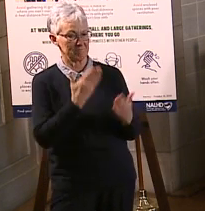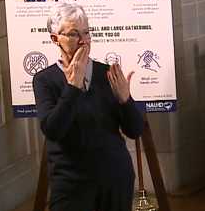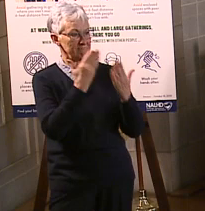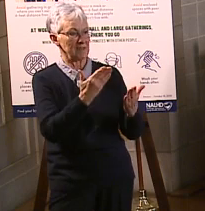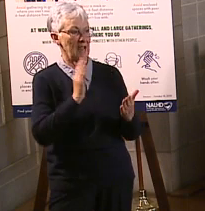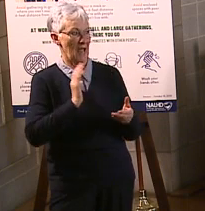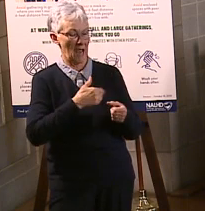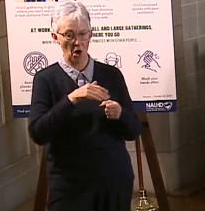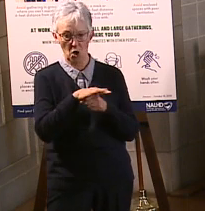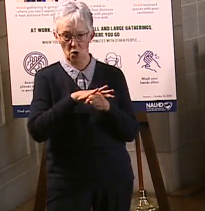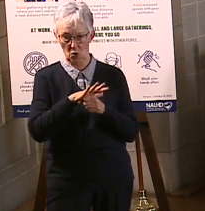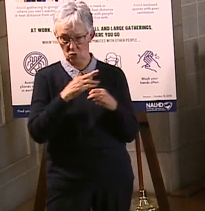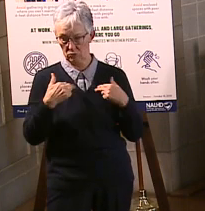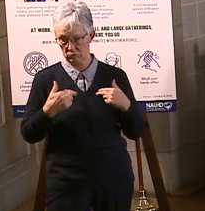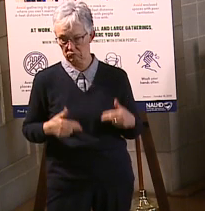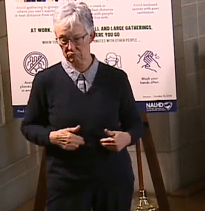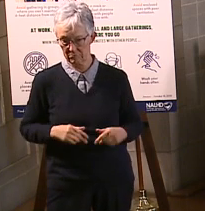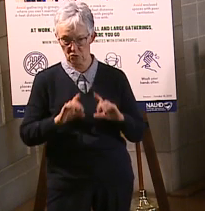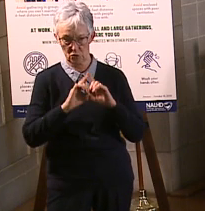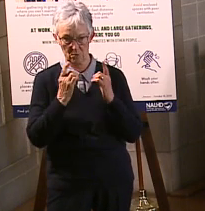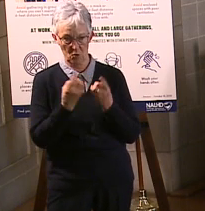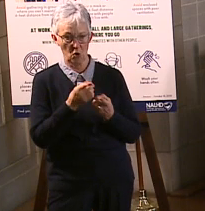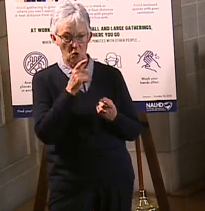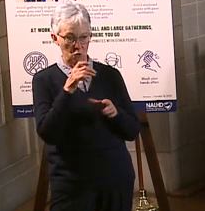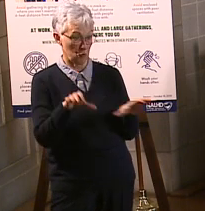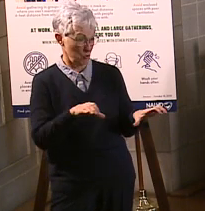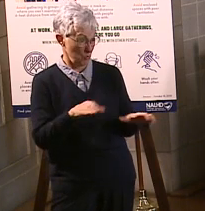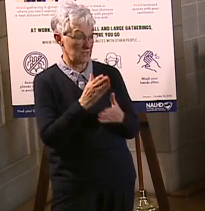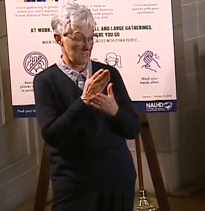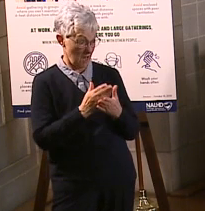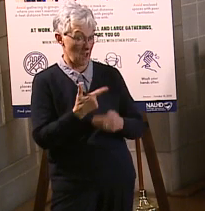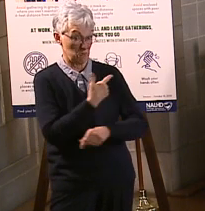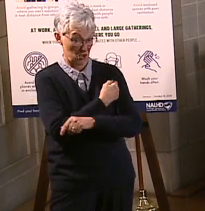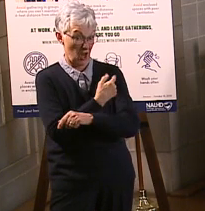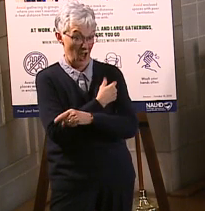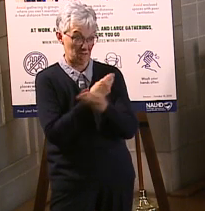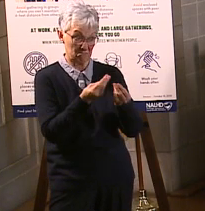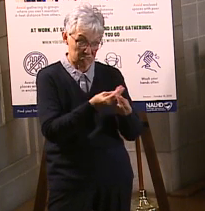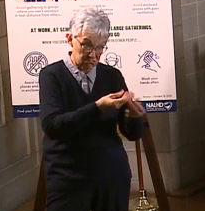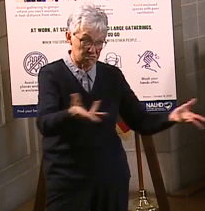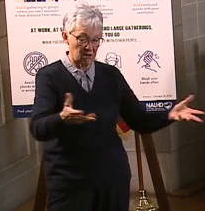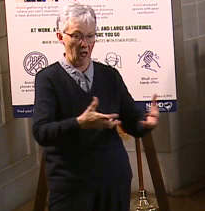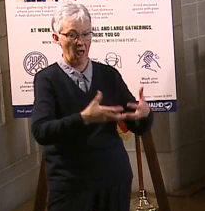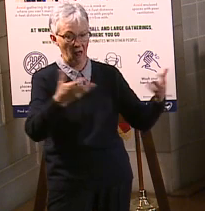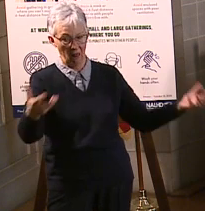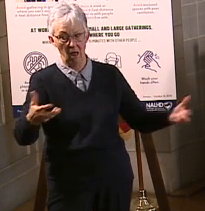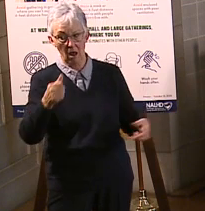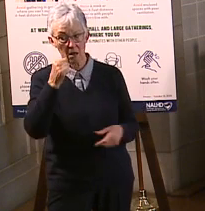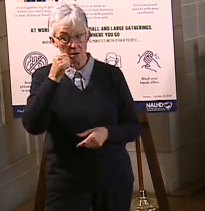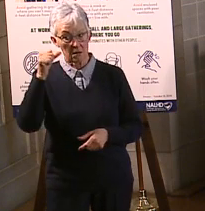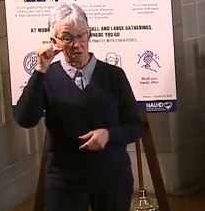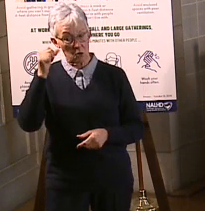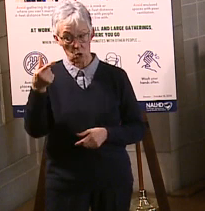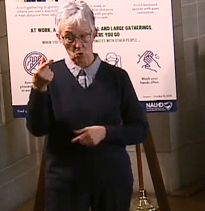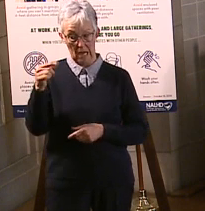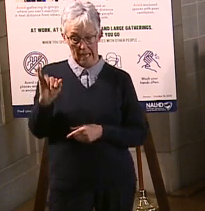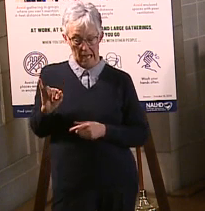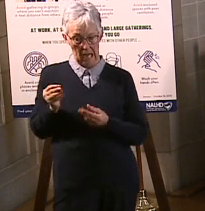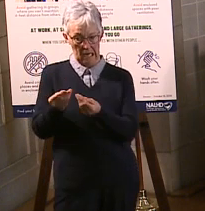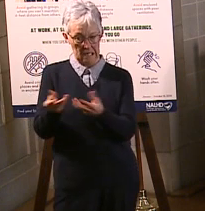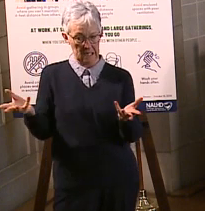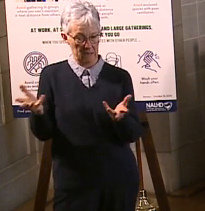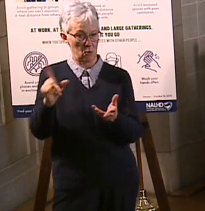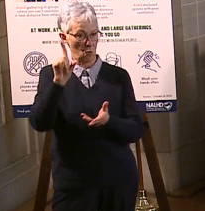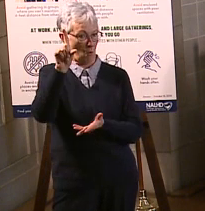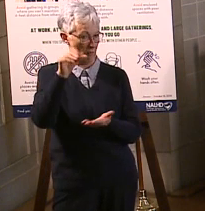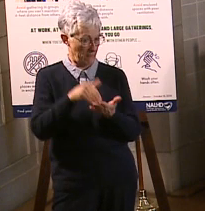health departments who are doing mass vaccination sites. Yesterday, the Grand Island area was able to do about 1,000